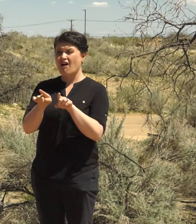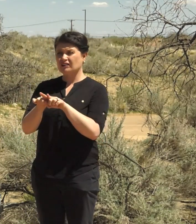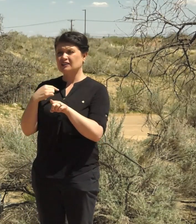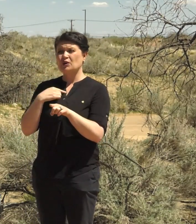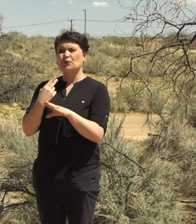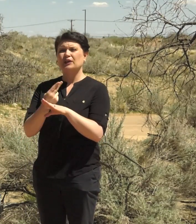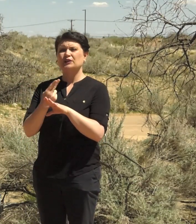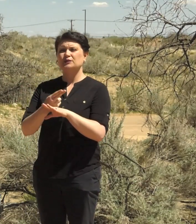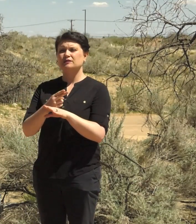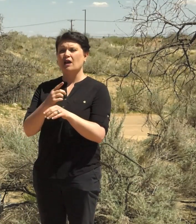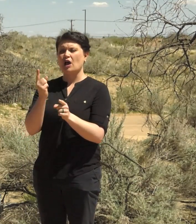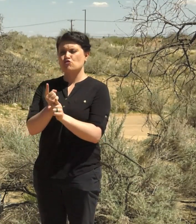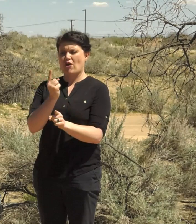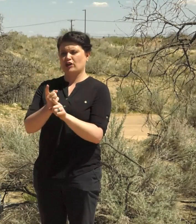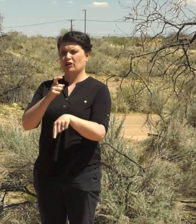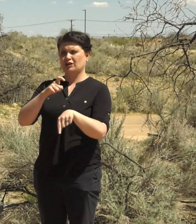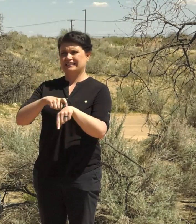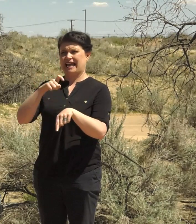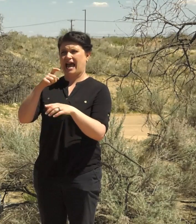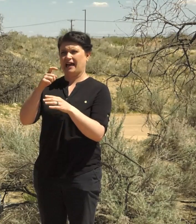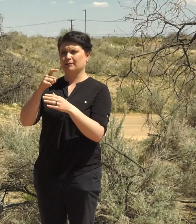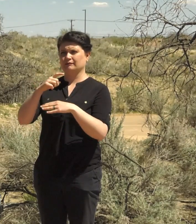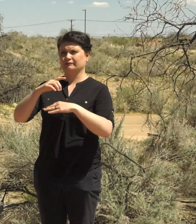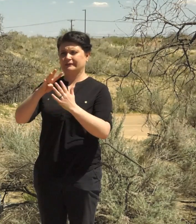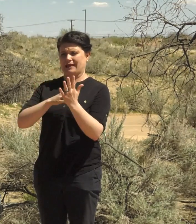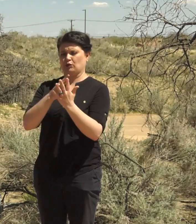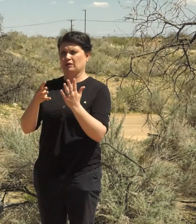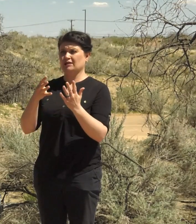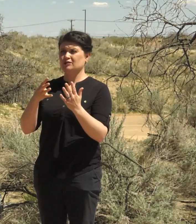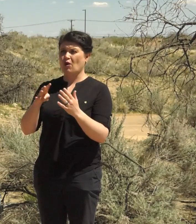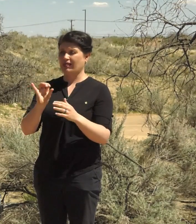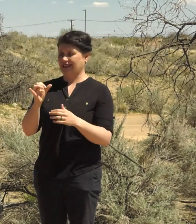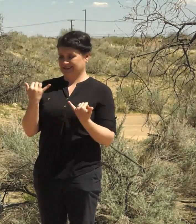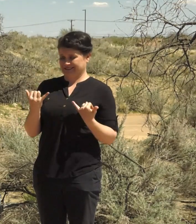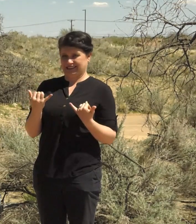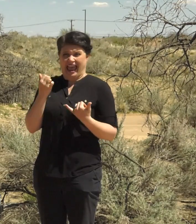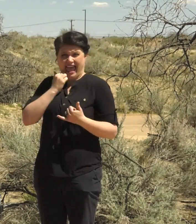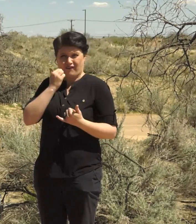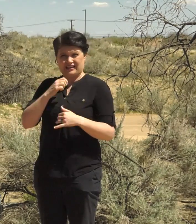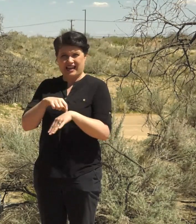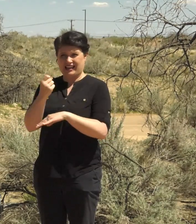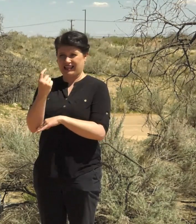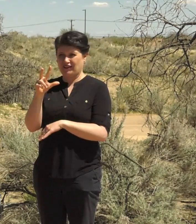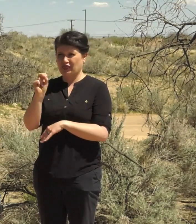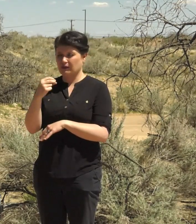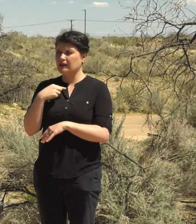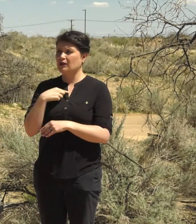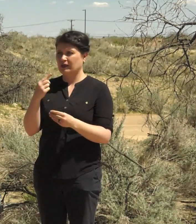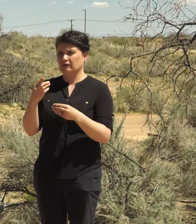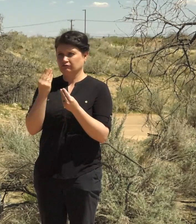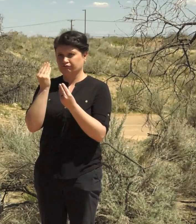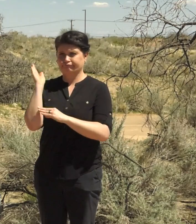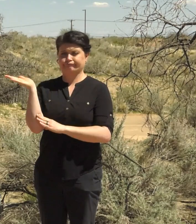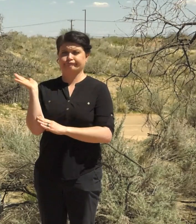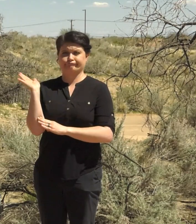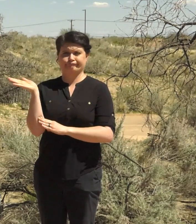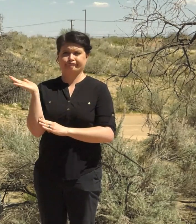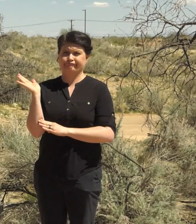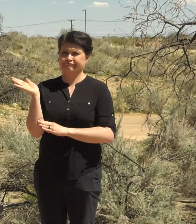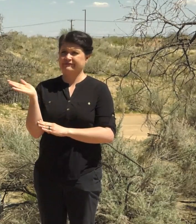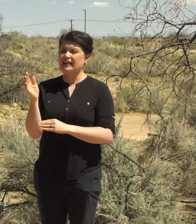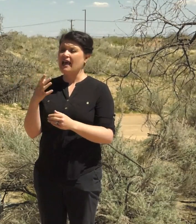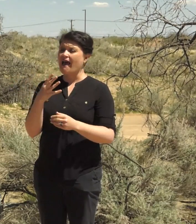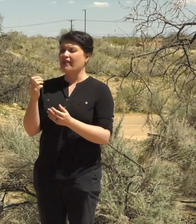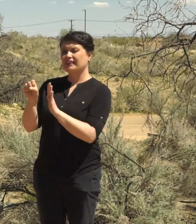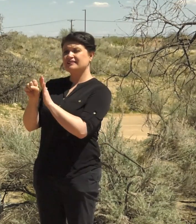regular timetable. So for us, we share what we know at 11:30. That's what we do every day. And the state's been very helpful with respect to